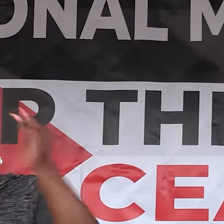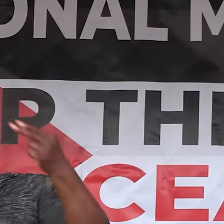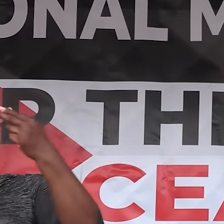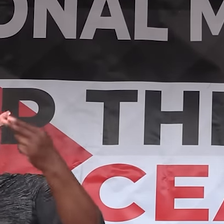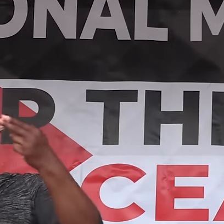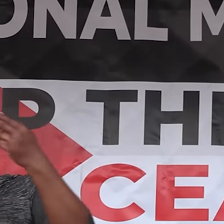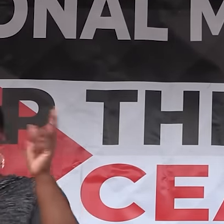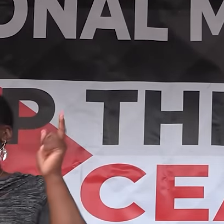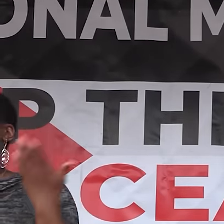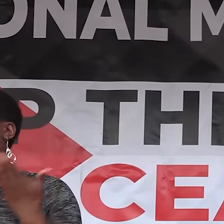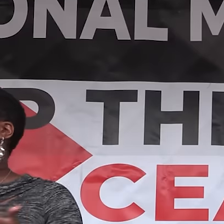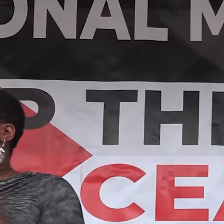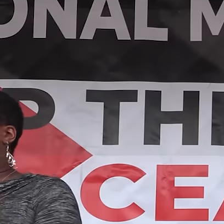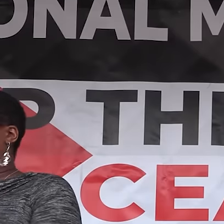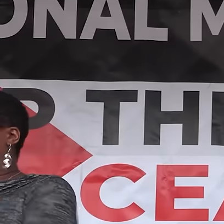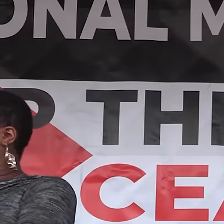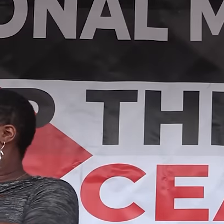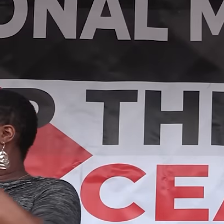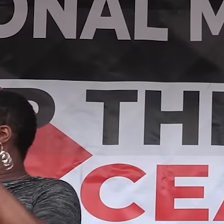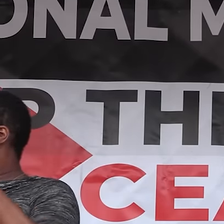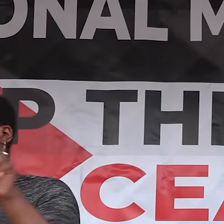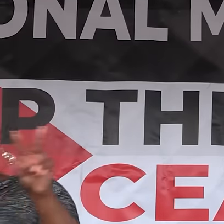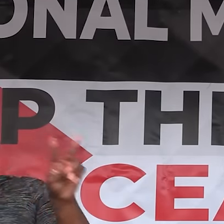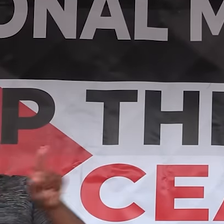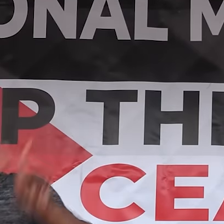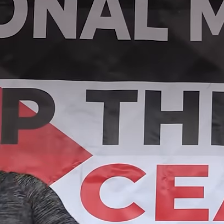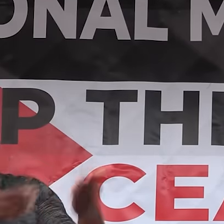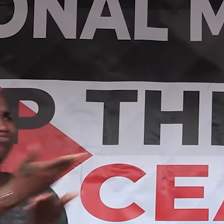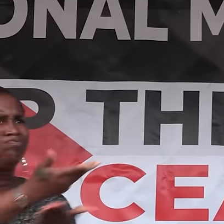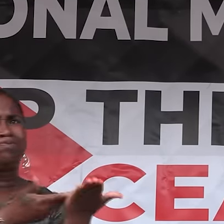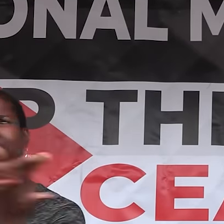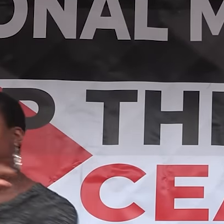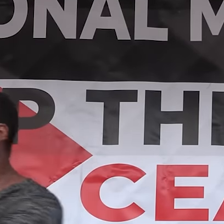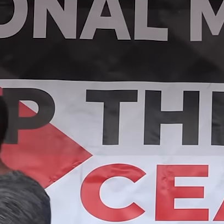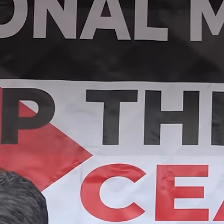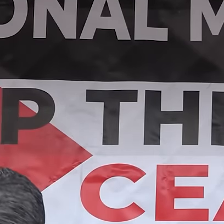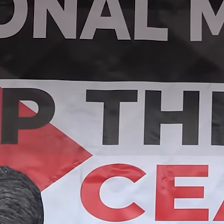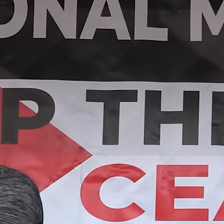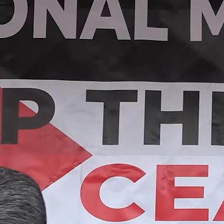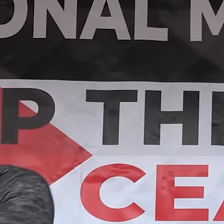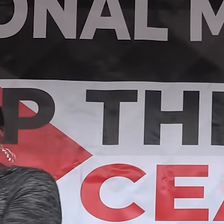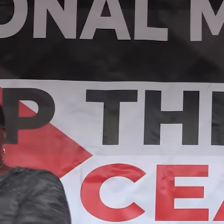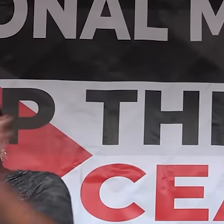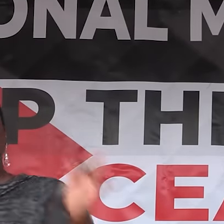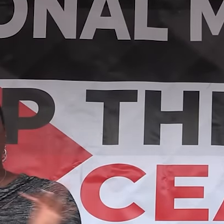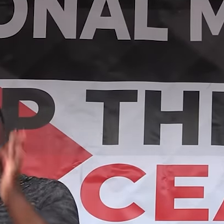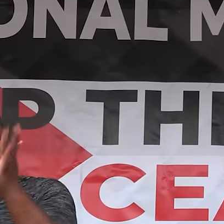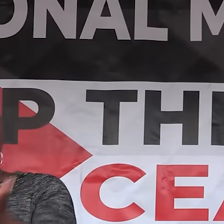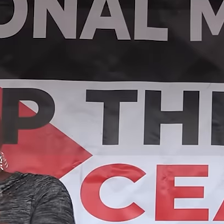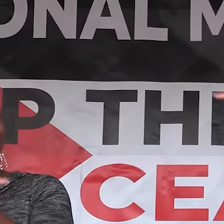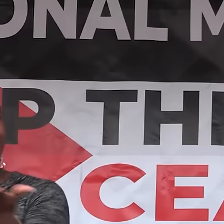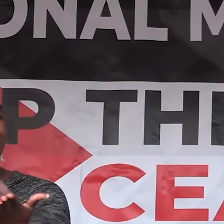with what I'm seeing, with what I've been interfacing with different people like you over the internet, through charity